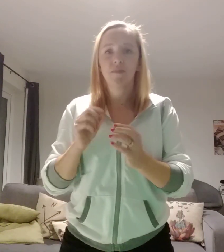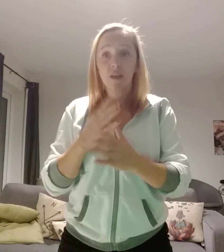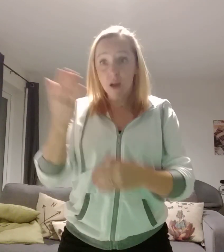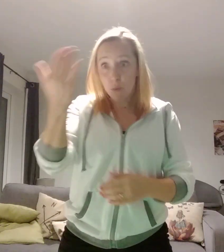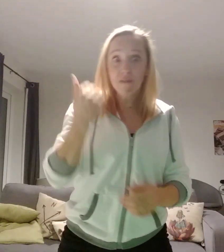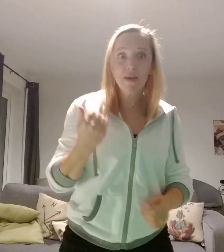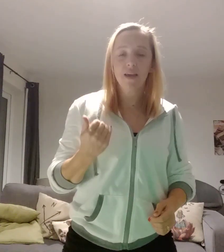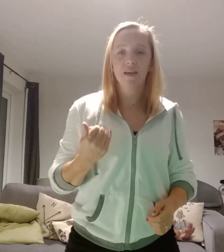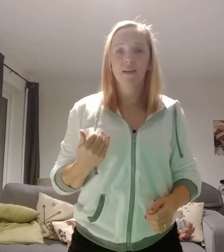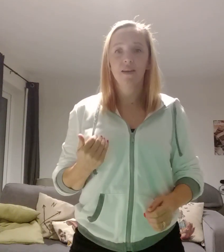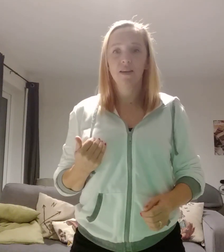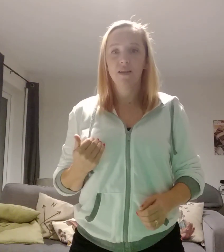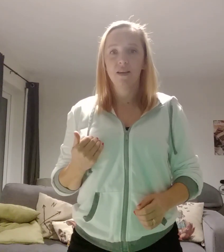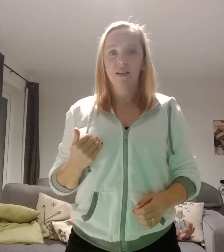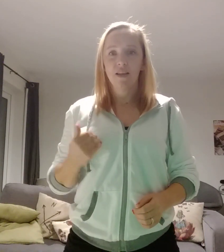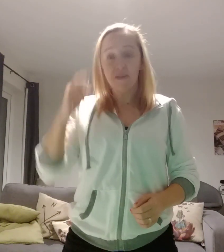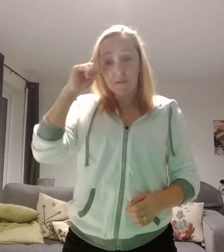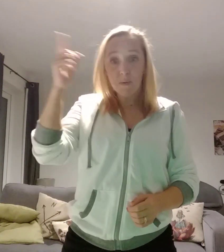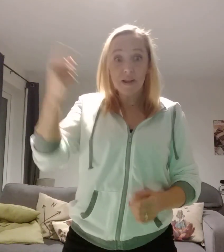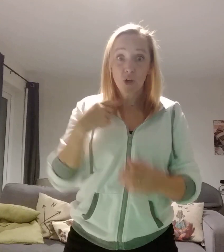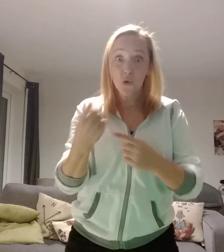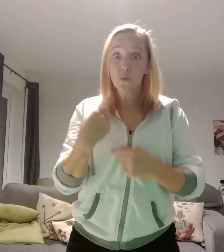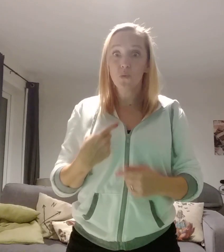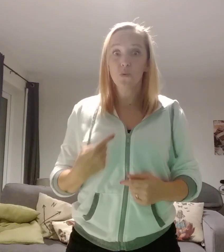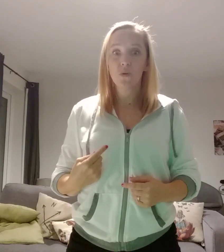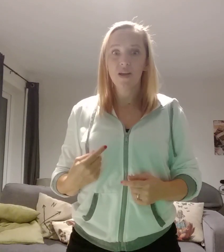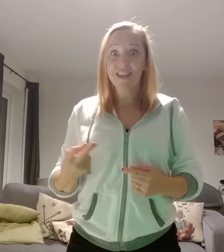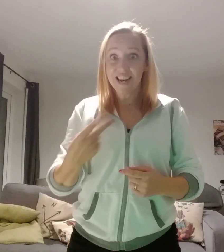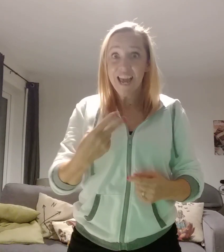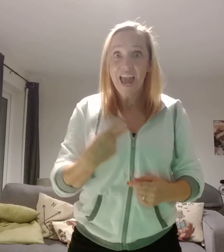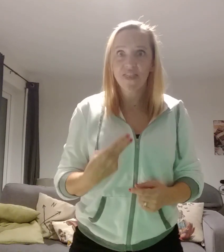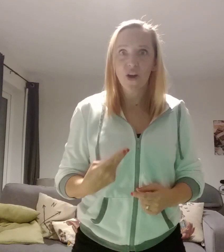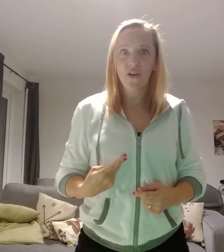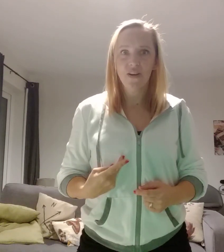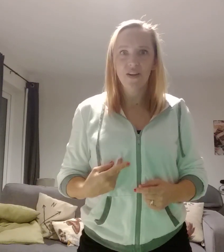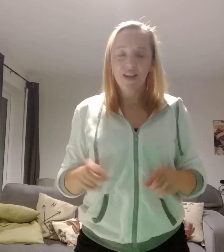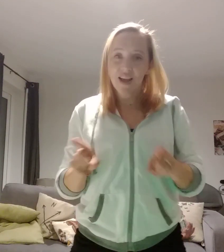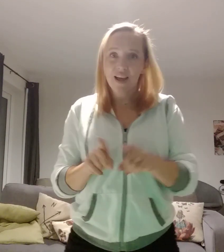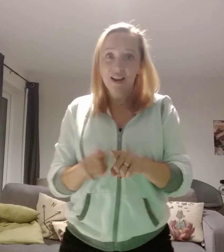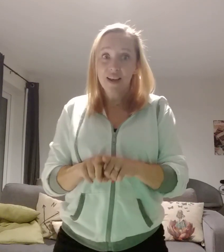Come with me. Think of what we could do together.